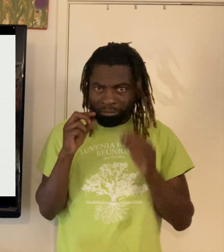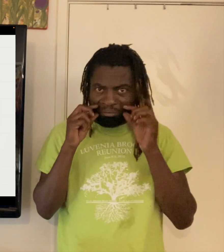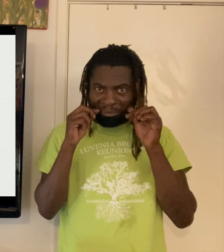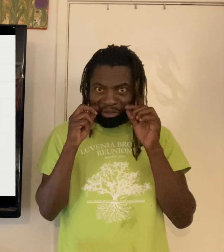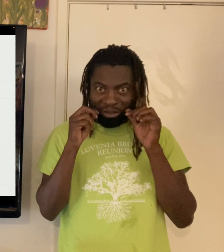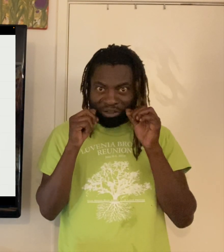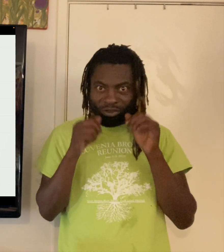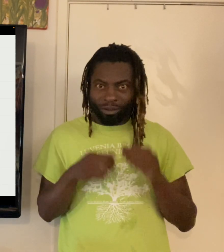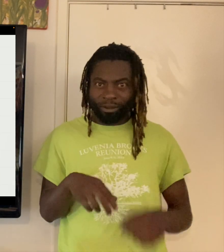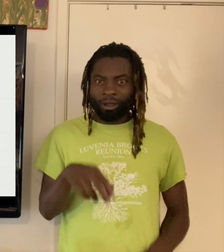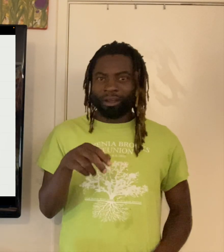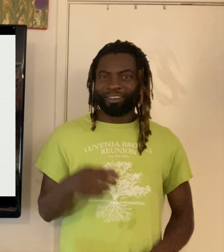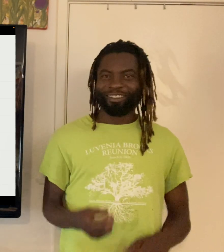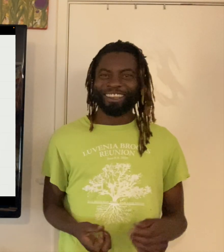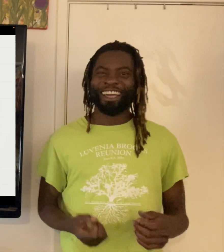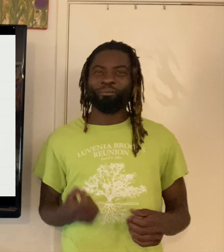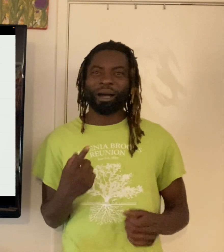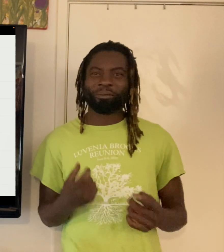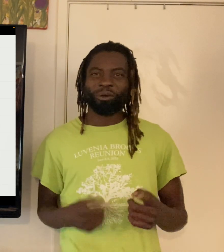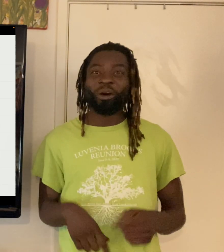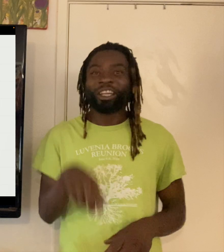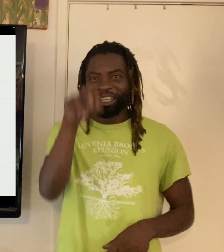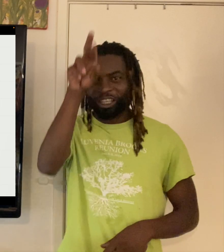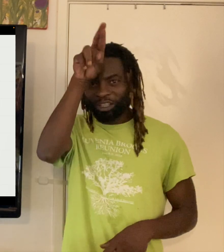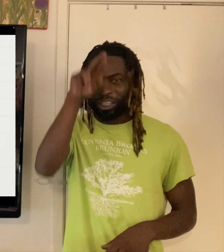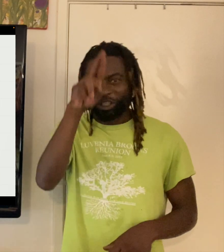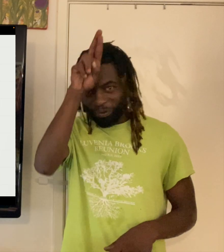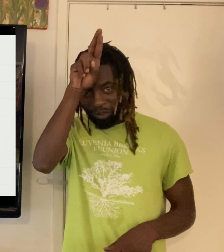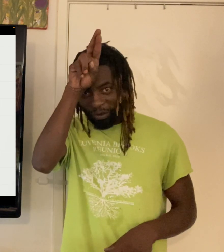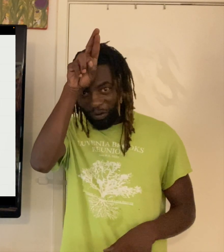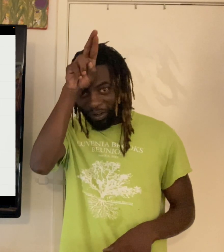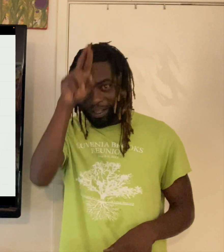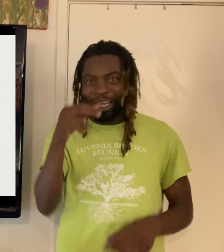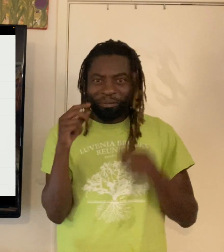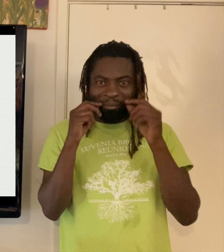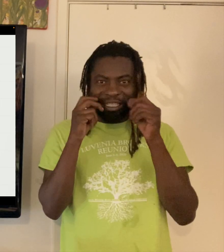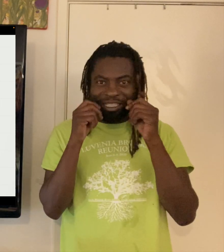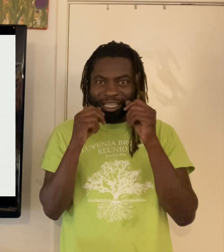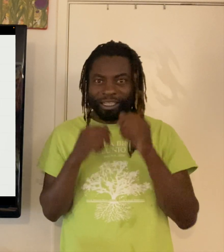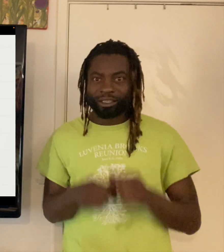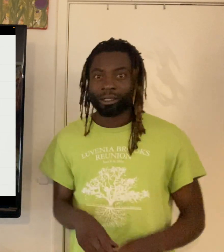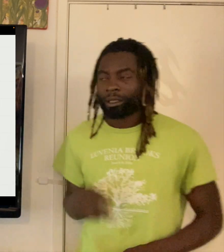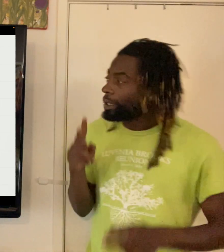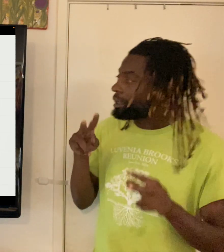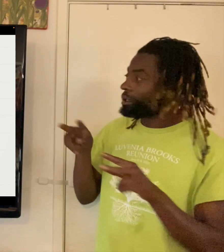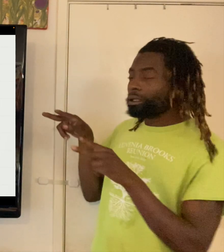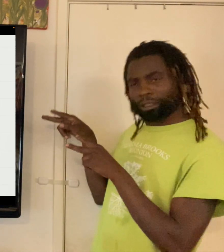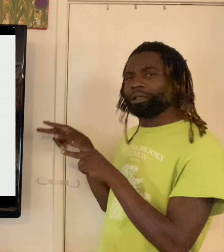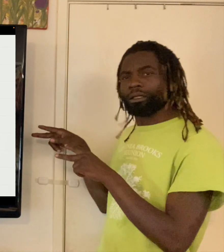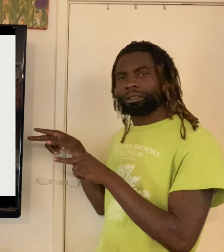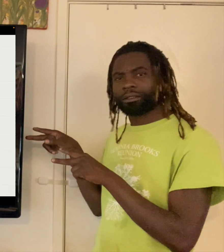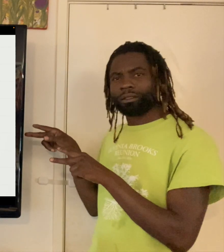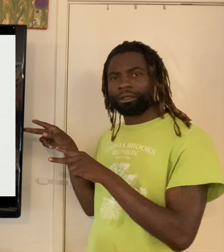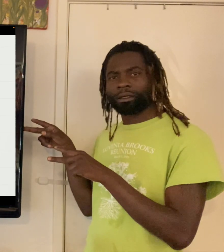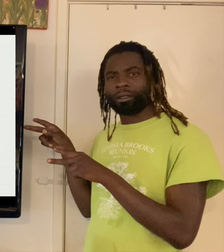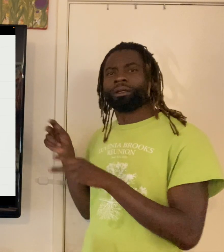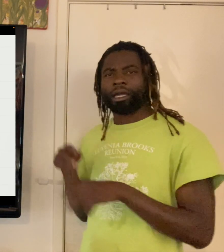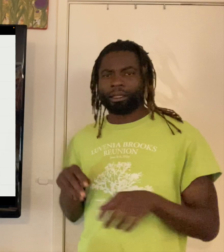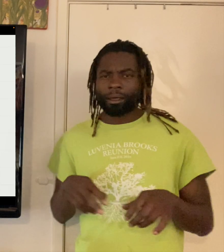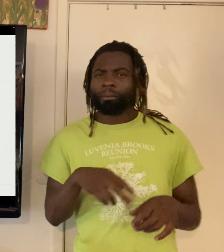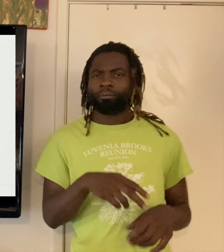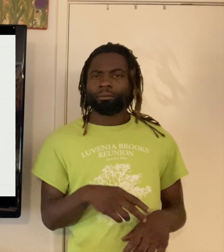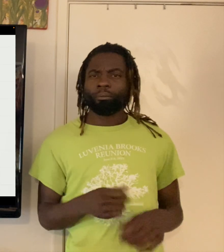mustache? Popcorn, unicorn, mustache. And let's also see what a popcorn,